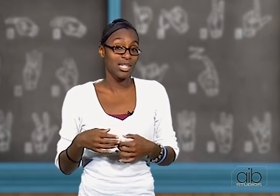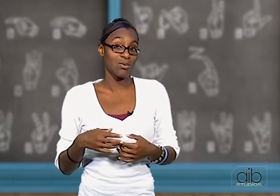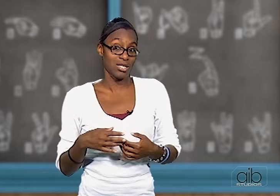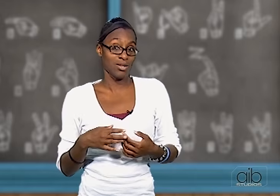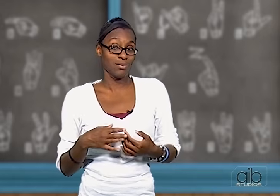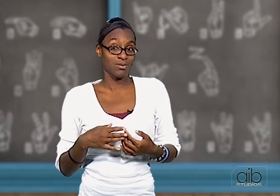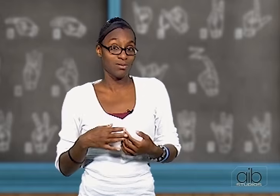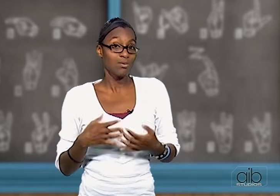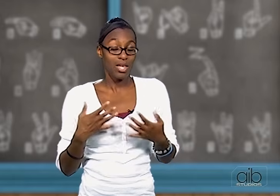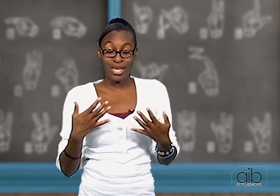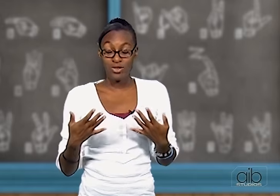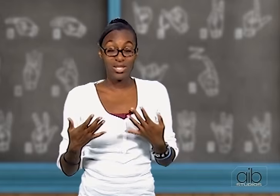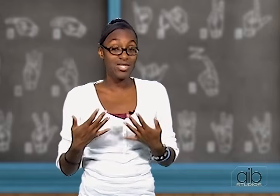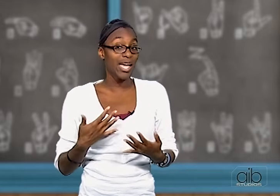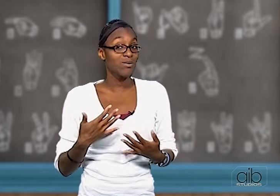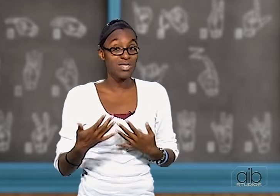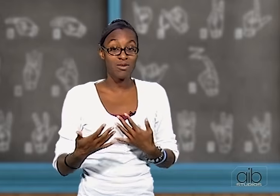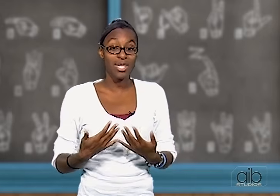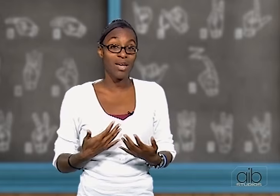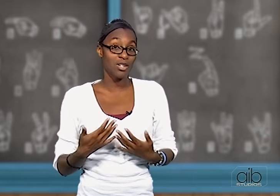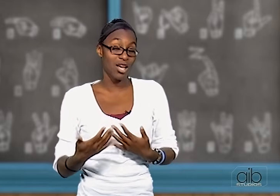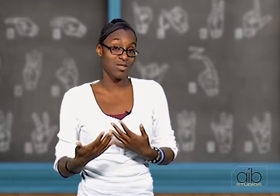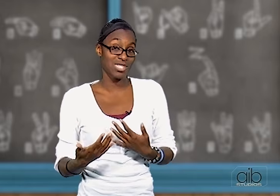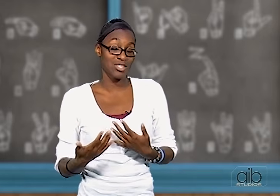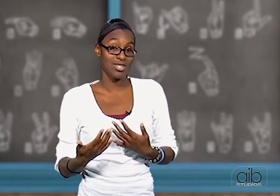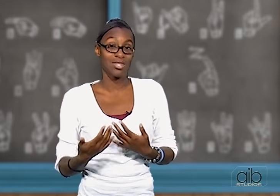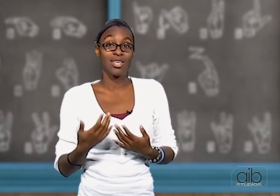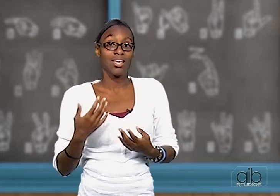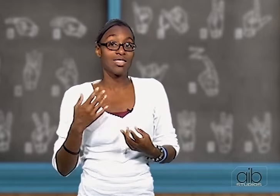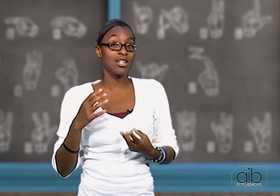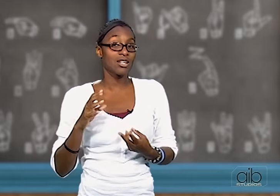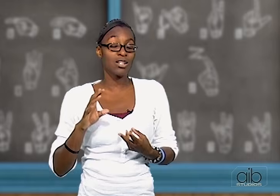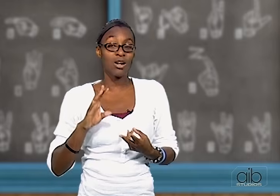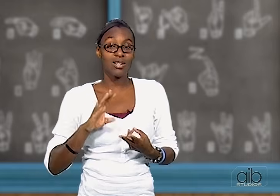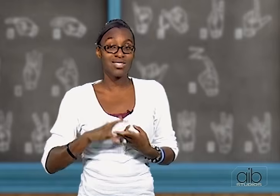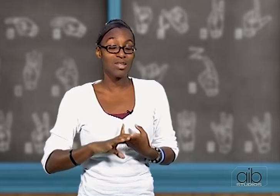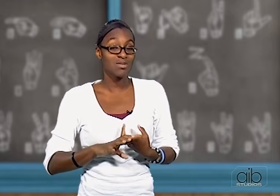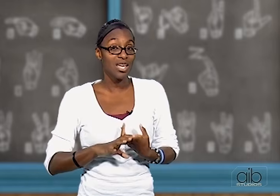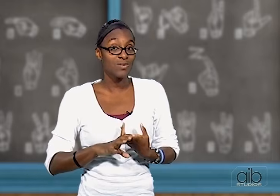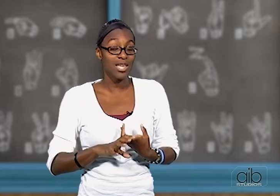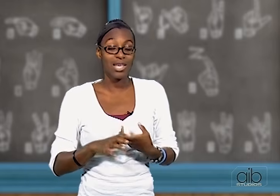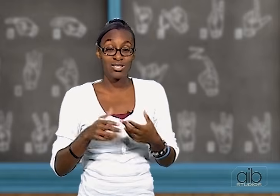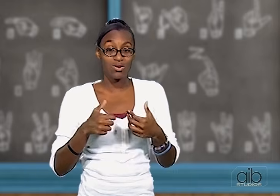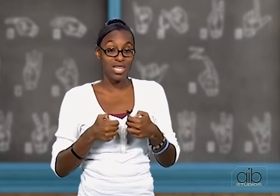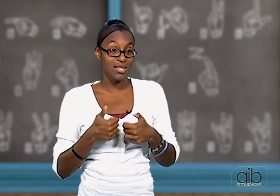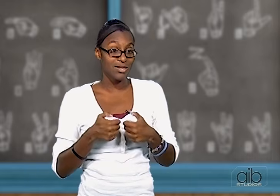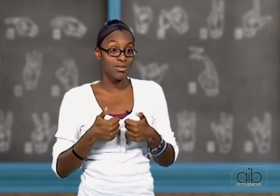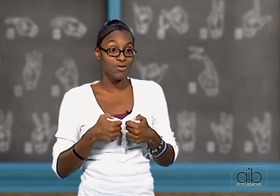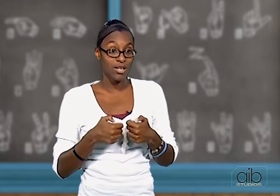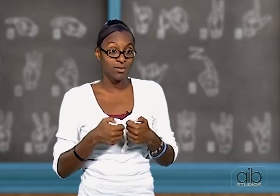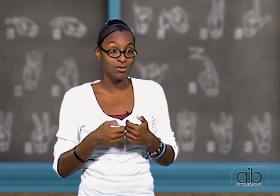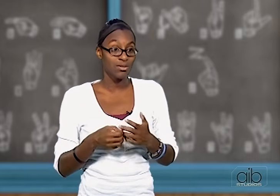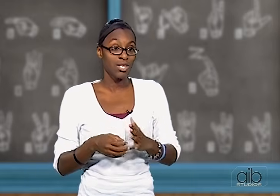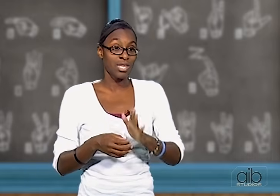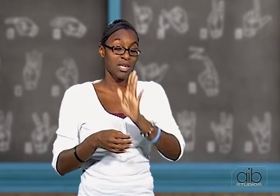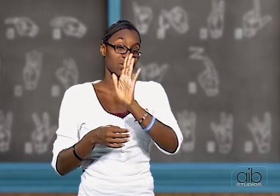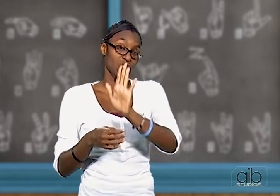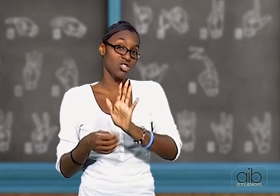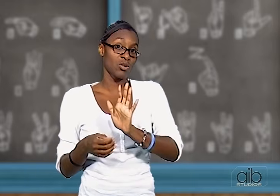with you, and you can sign with them and have a conversation. There are some deaf that like to text on the phone, and they want to show